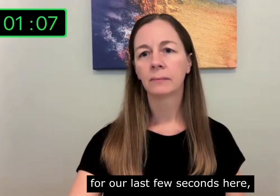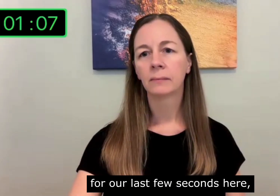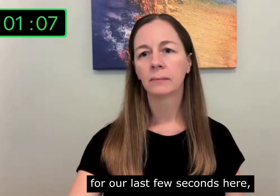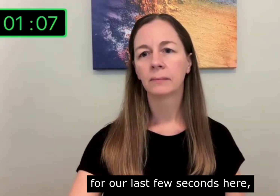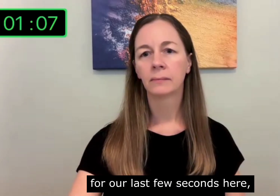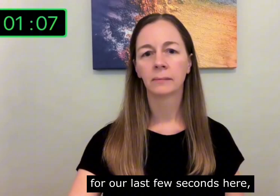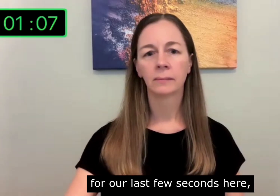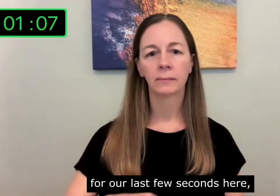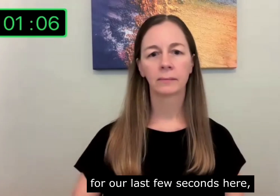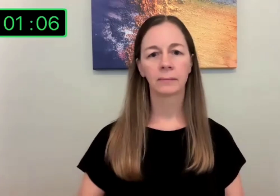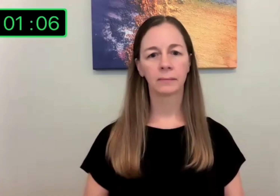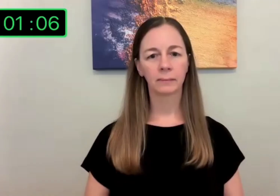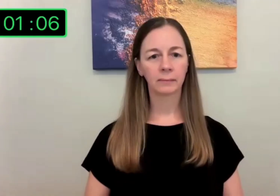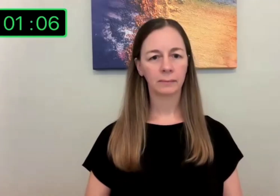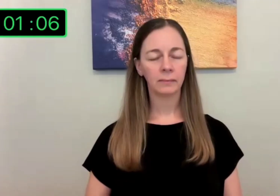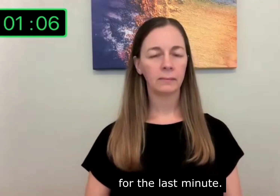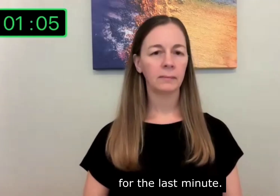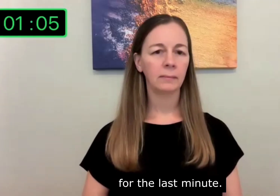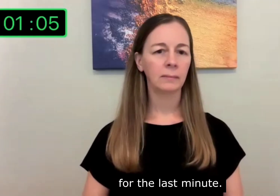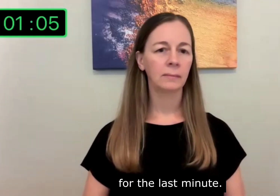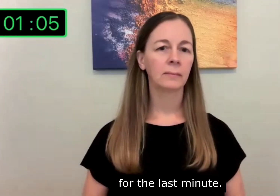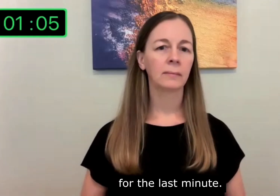here or the last minute.